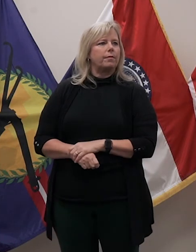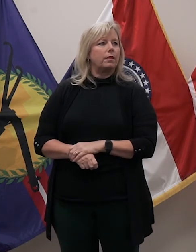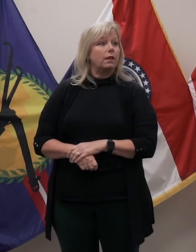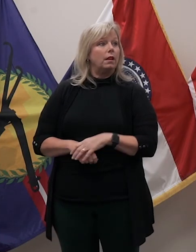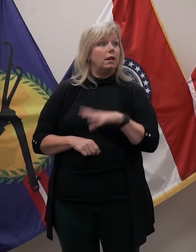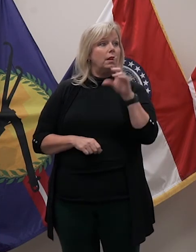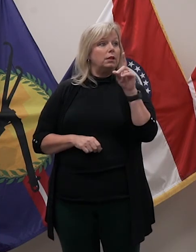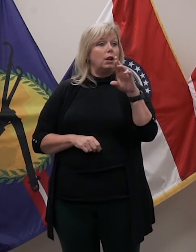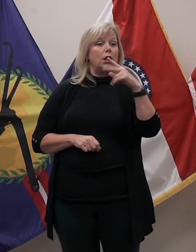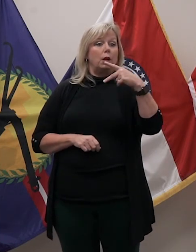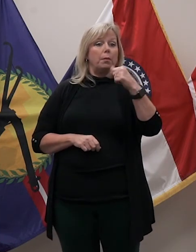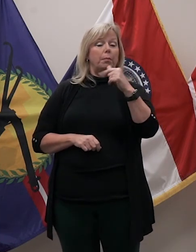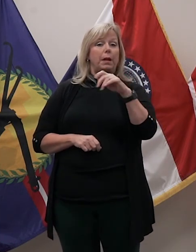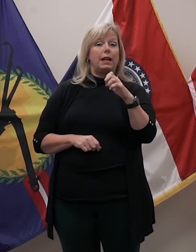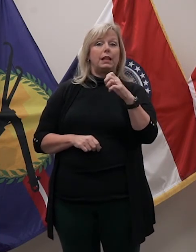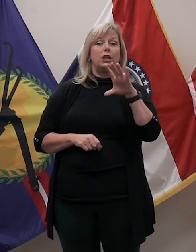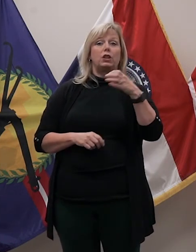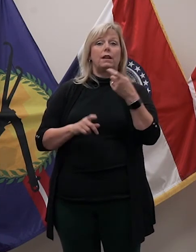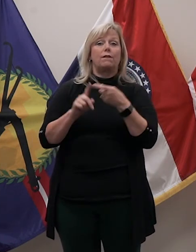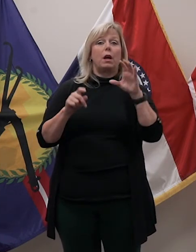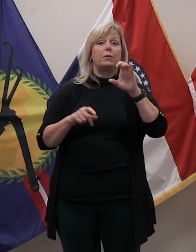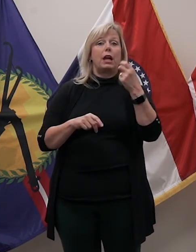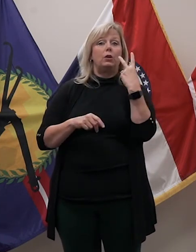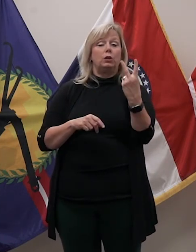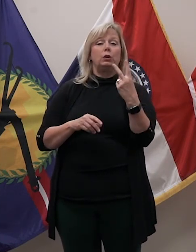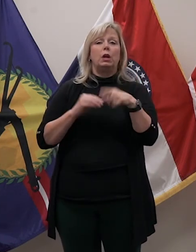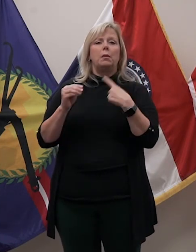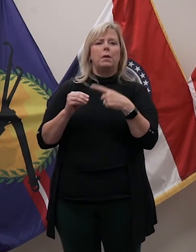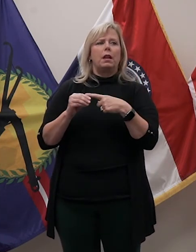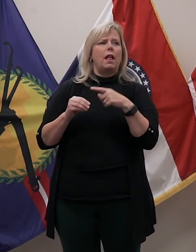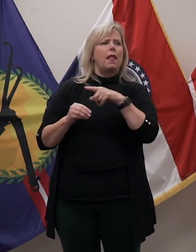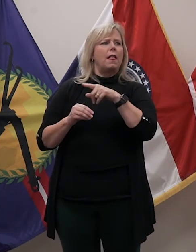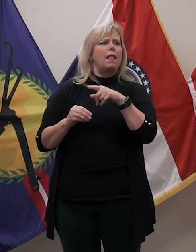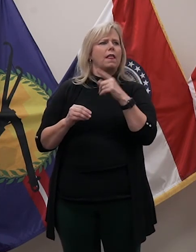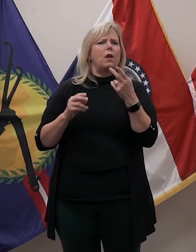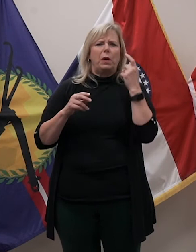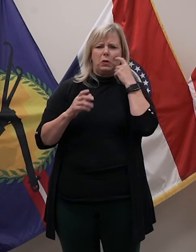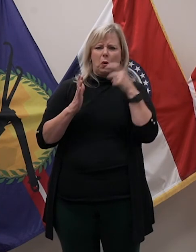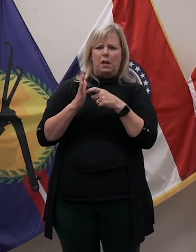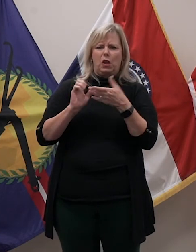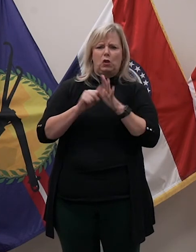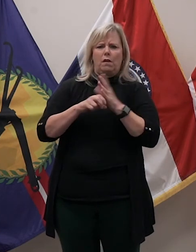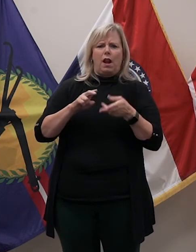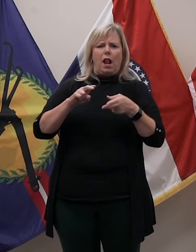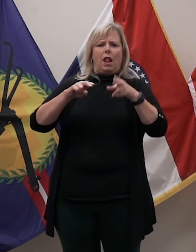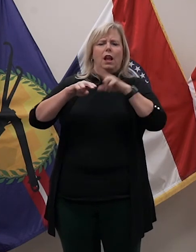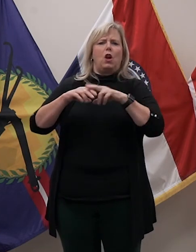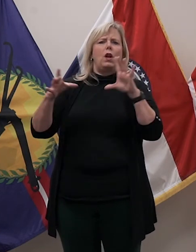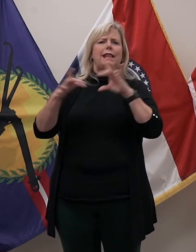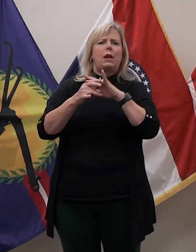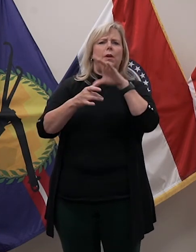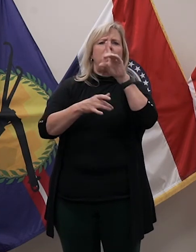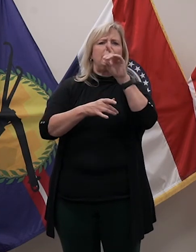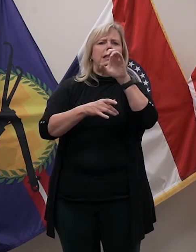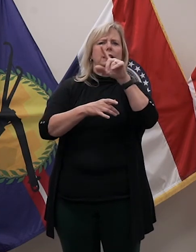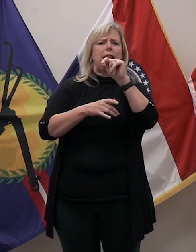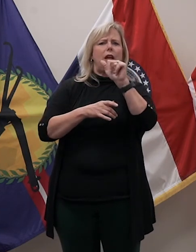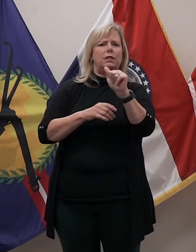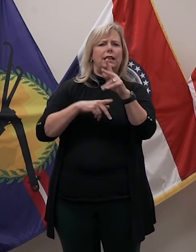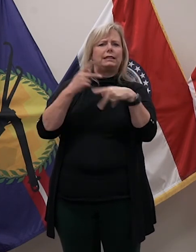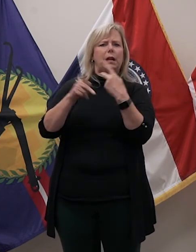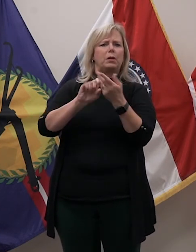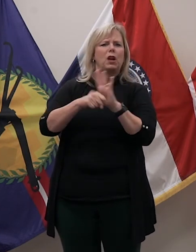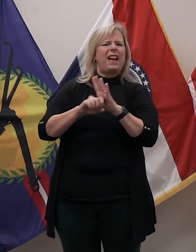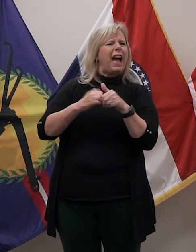Dr. Bates, there's a question that came in from Channel 2 about the rising cases has been attributed to the Delta variant. How do we know